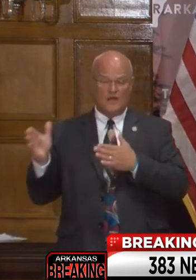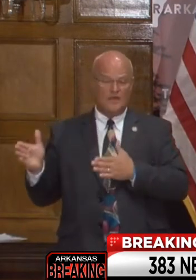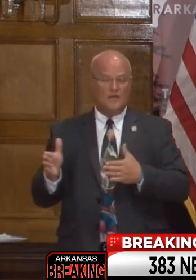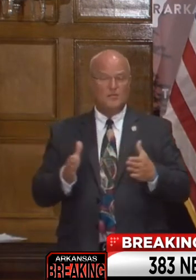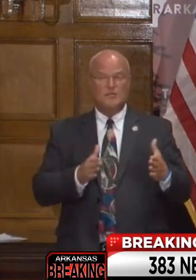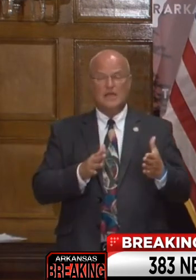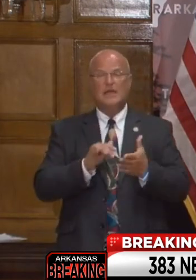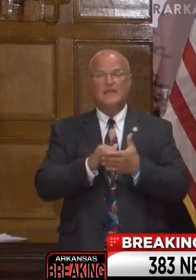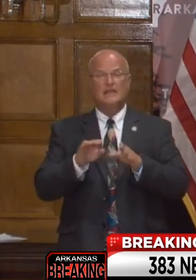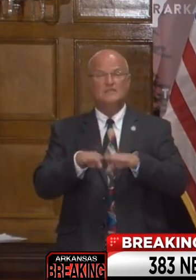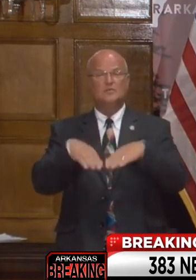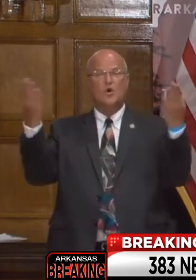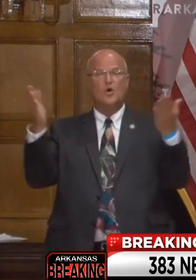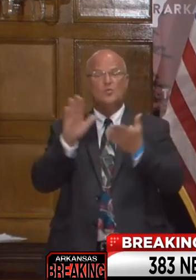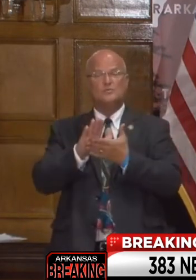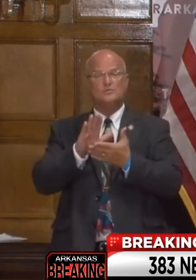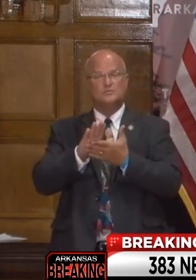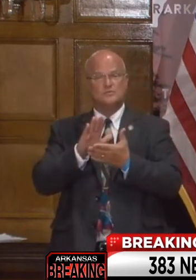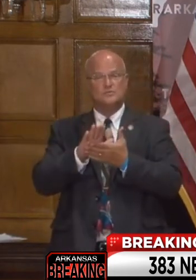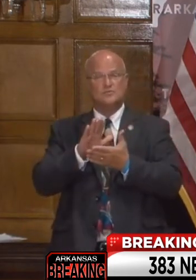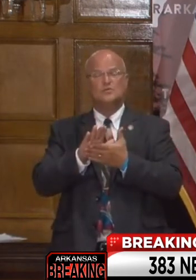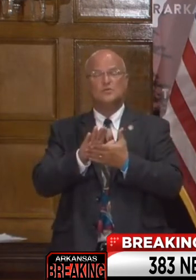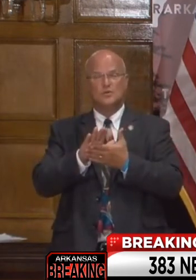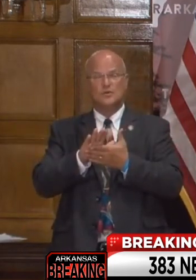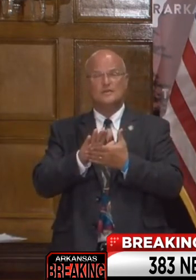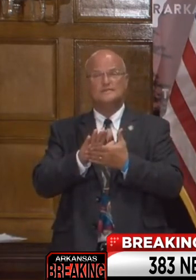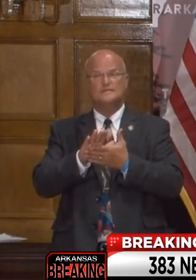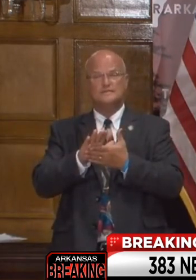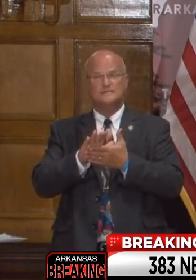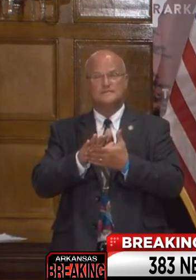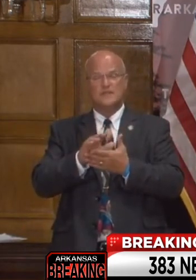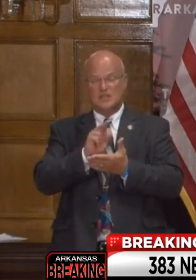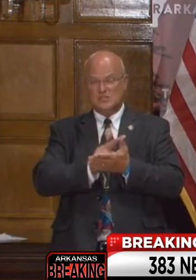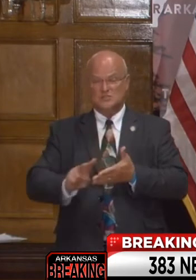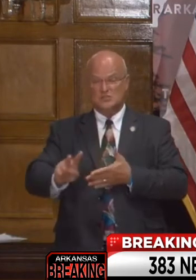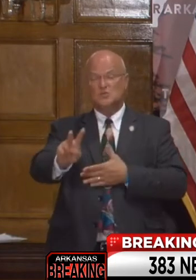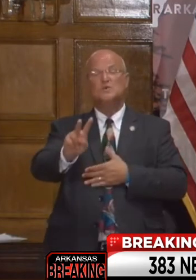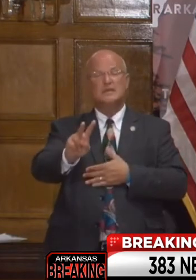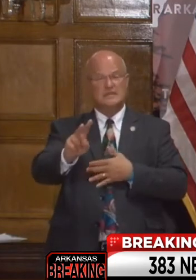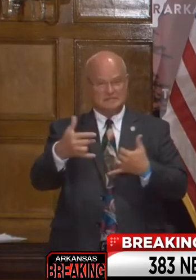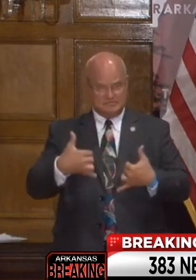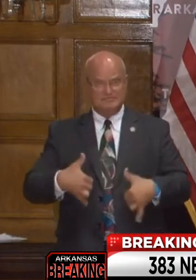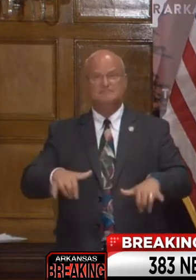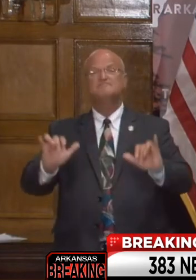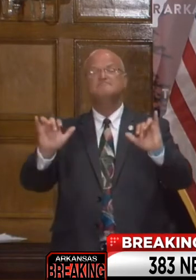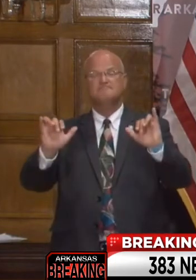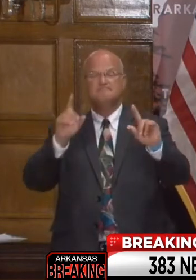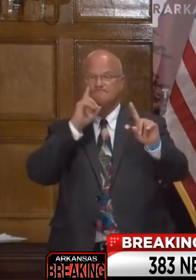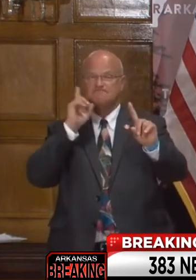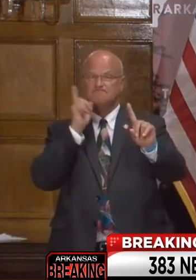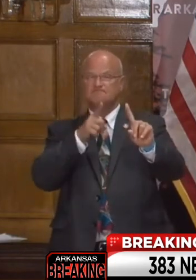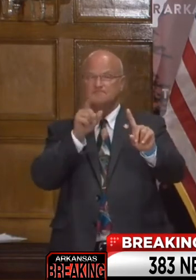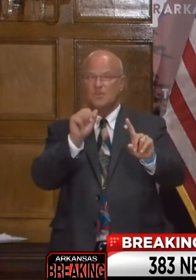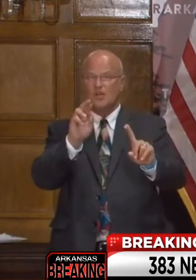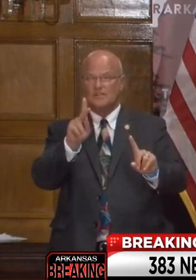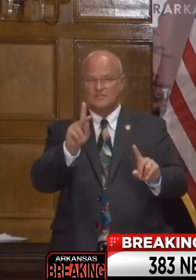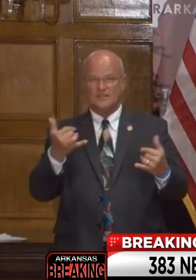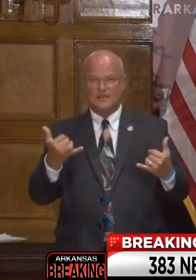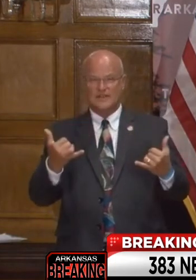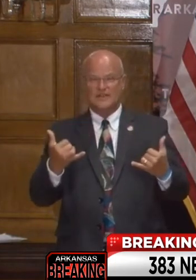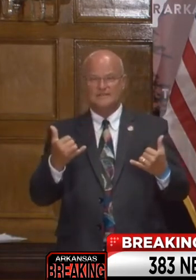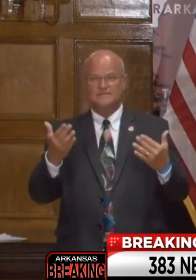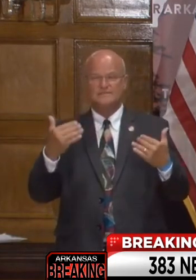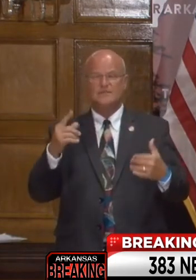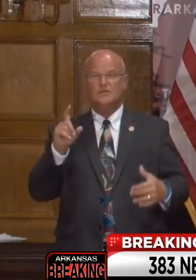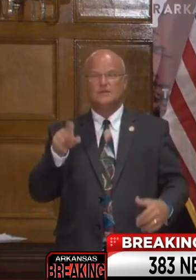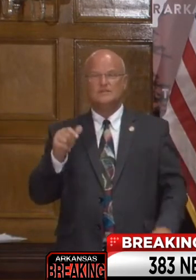plans that to open school, in 2 weeks is still the target for Arkansas.